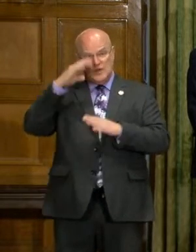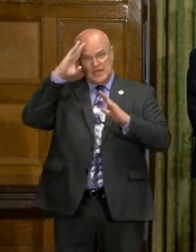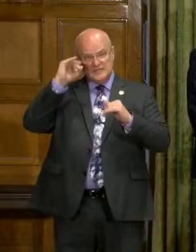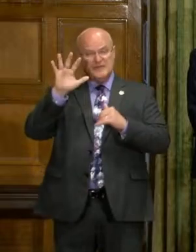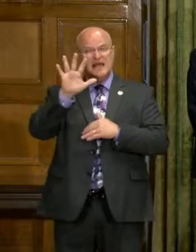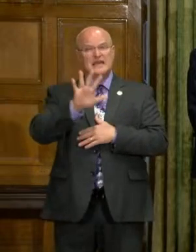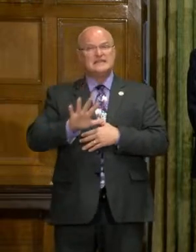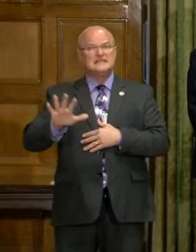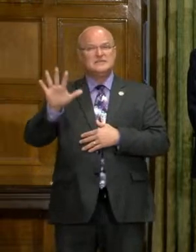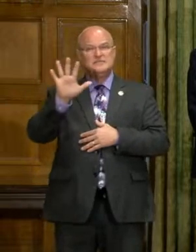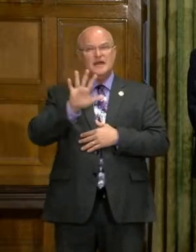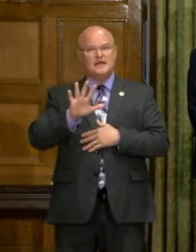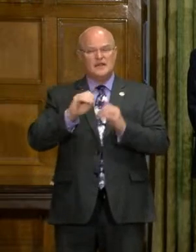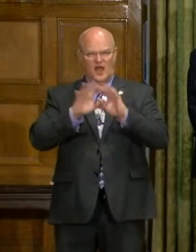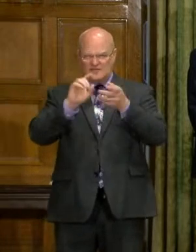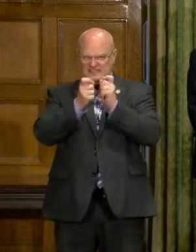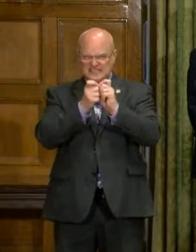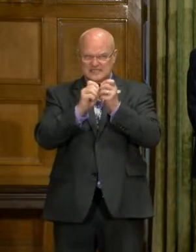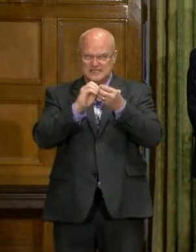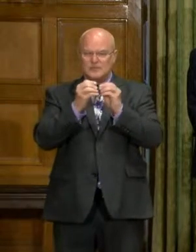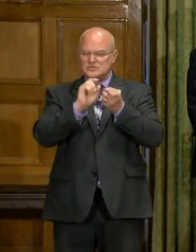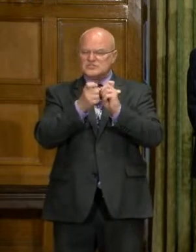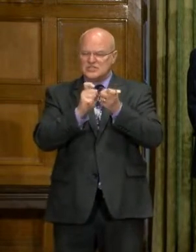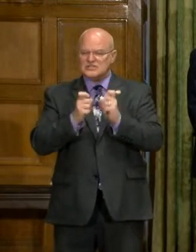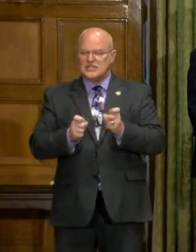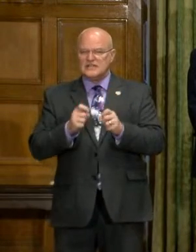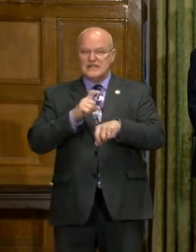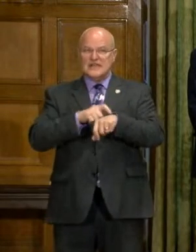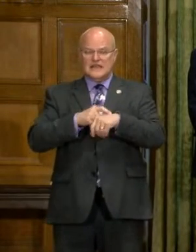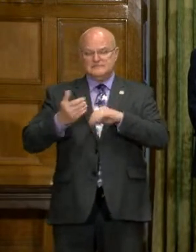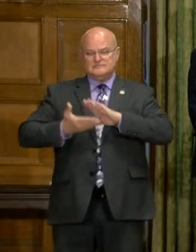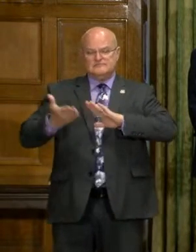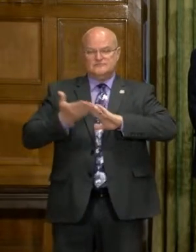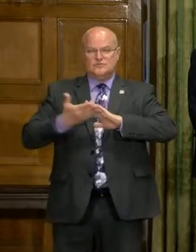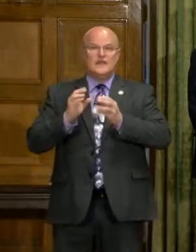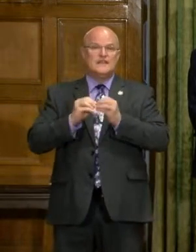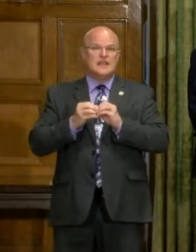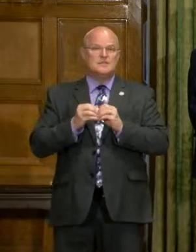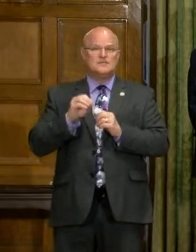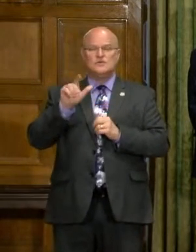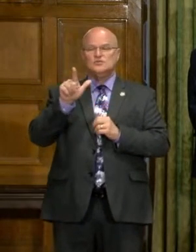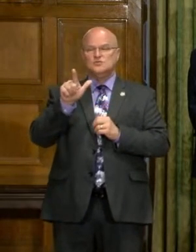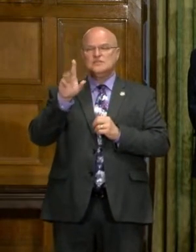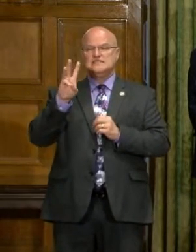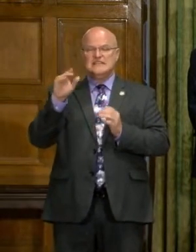expect about, and obviously the numbers change from day to day, but at the time we ran these numbers, it was